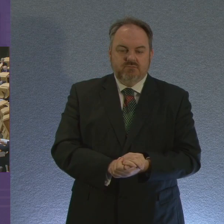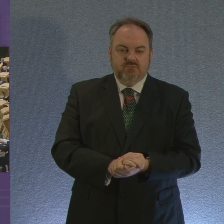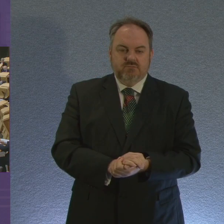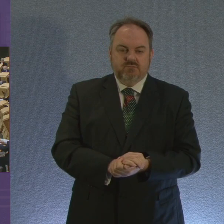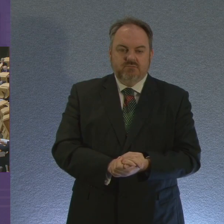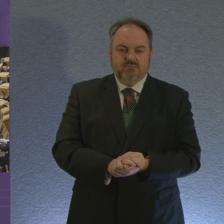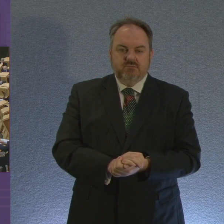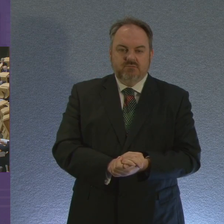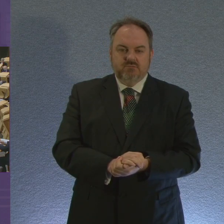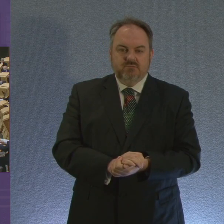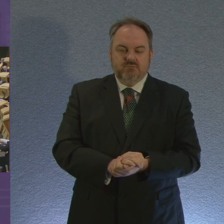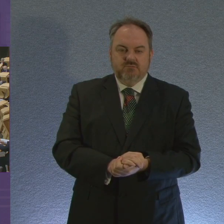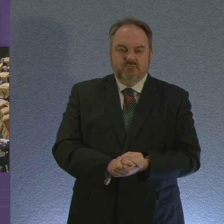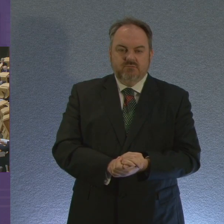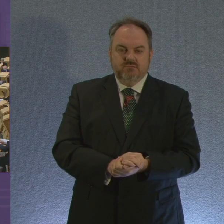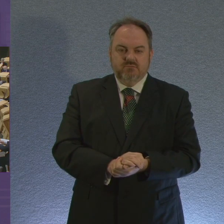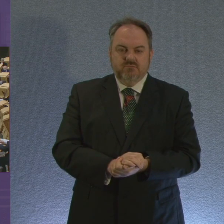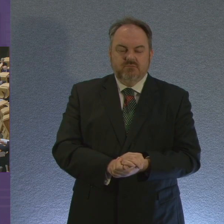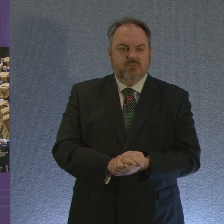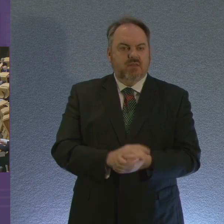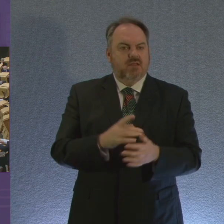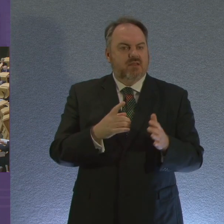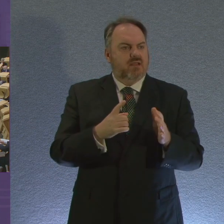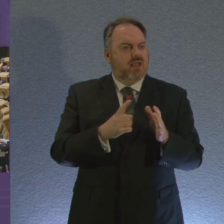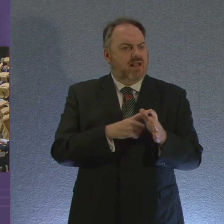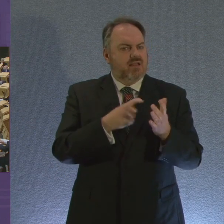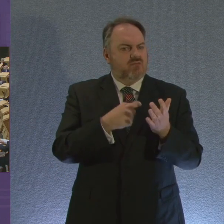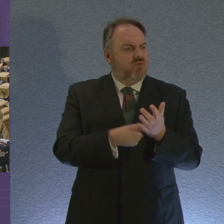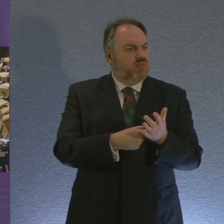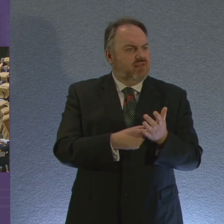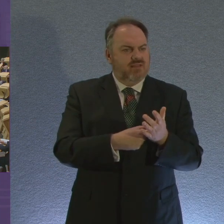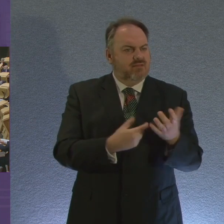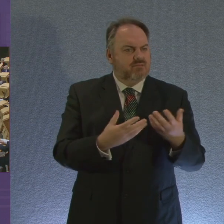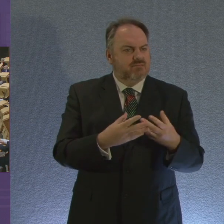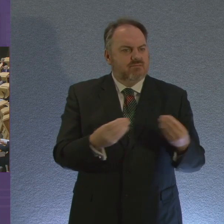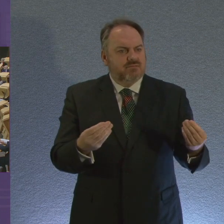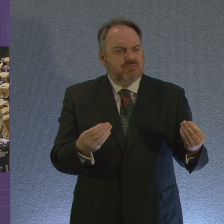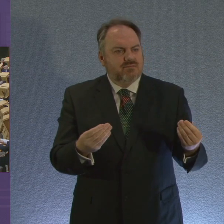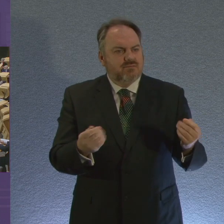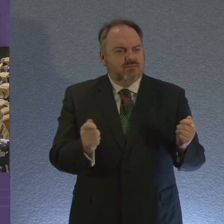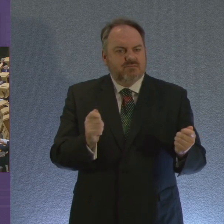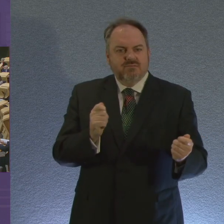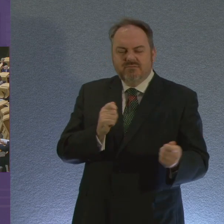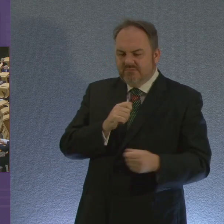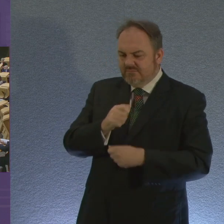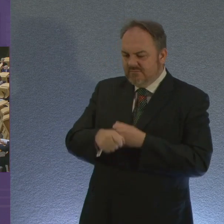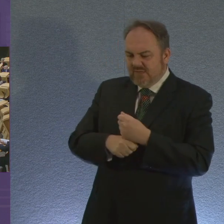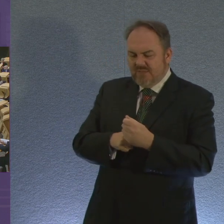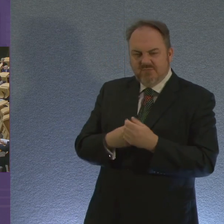Mr Rowley has metamorphosed into Miss McNeill. Polly McNeill. Not an easy thing to do.